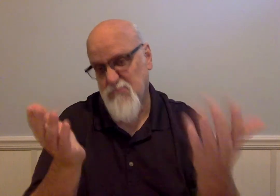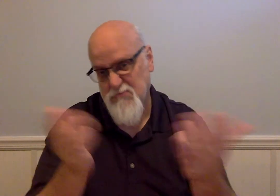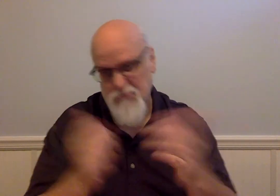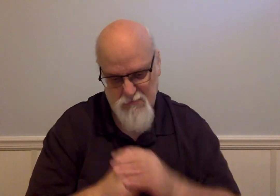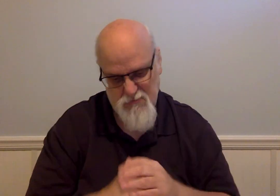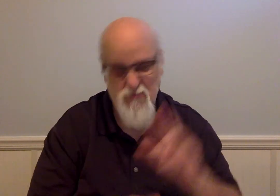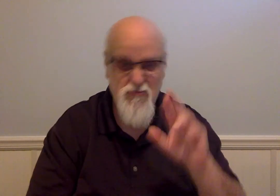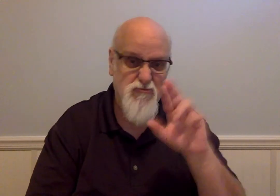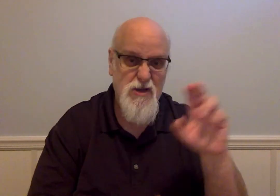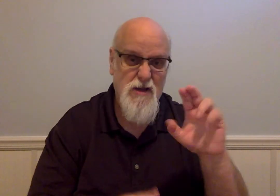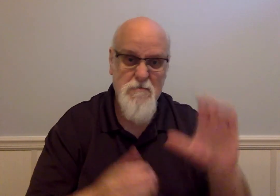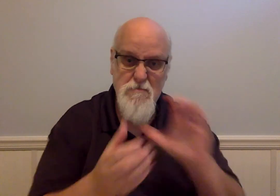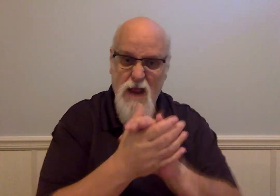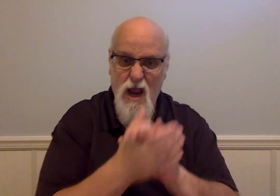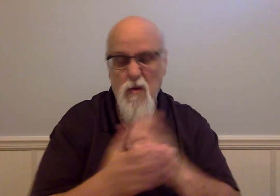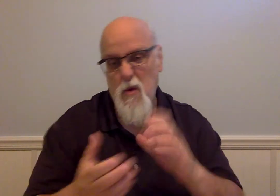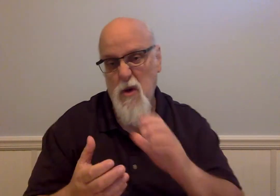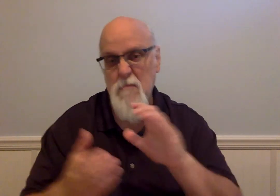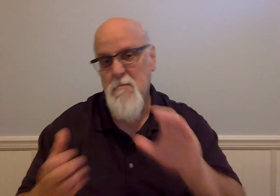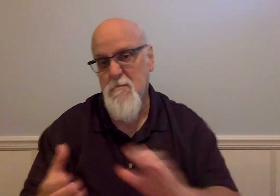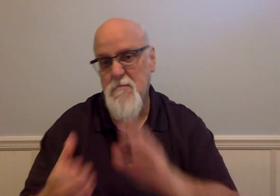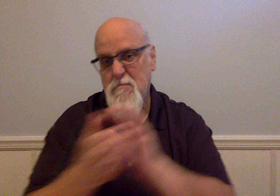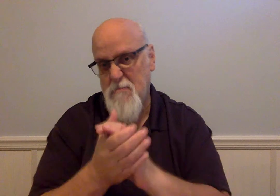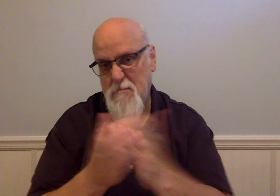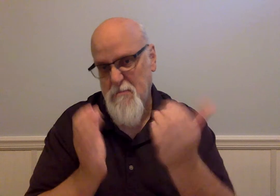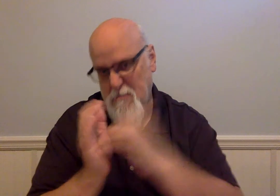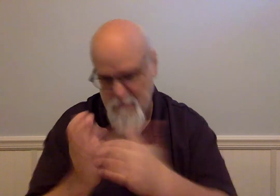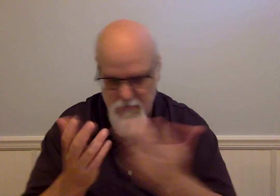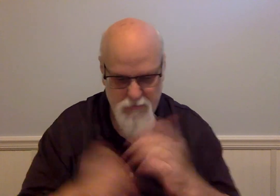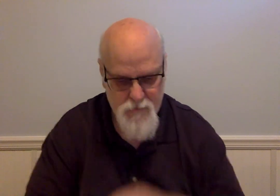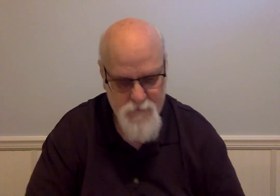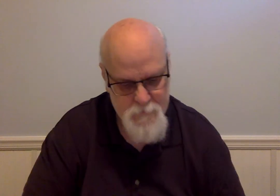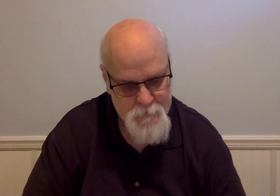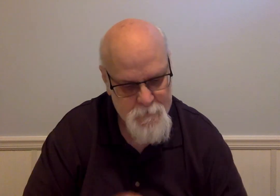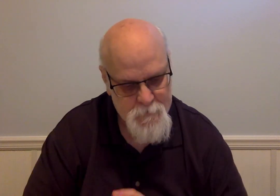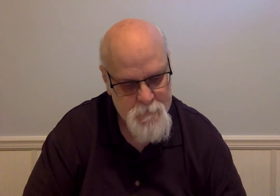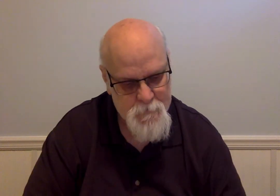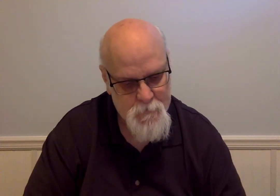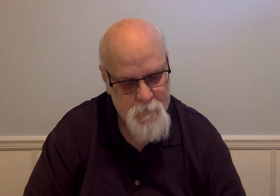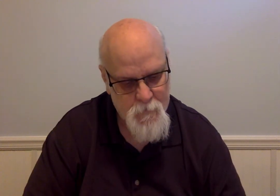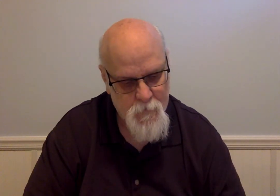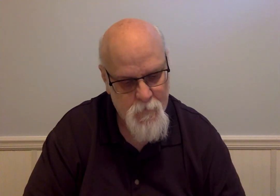Or married again, if you got remarried, you were having a second wedding or a third.